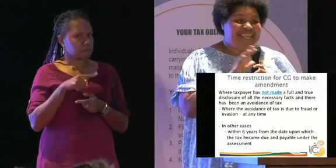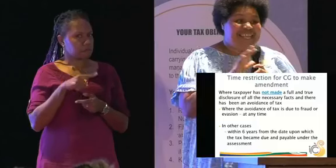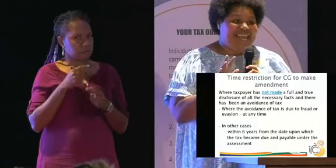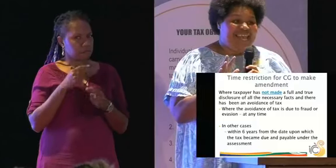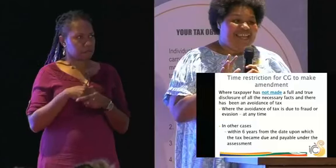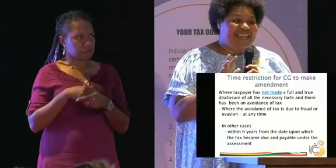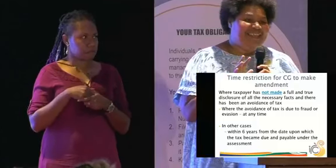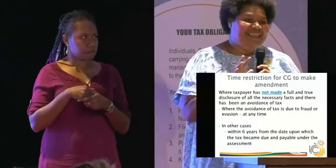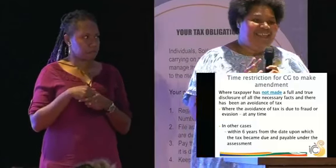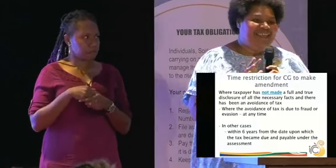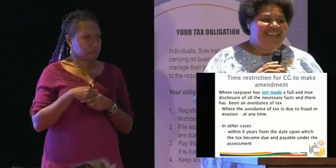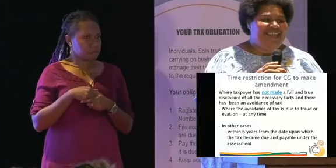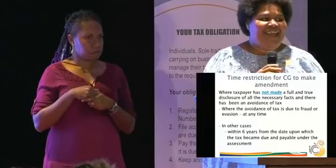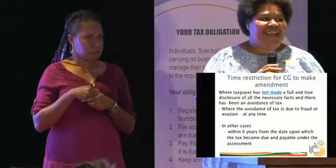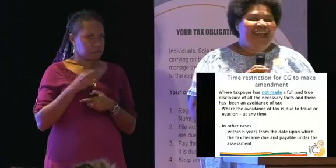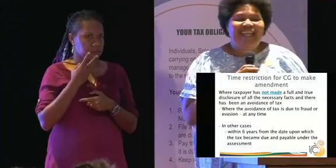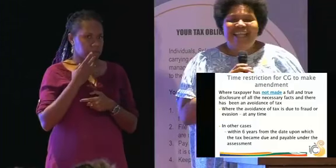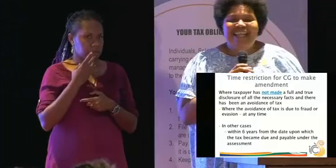Is it clear?